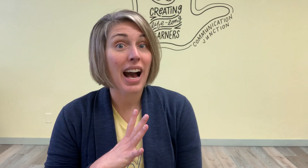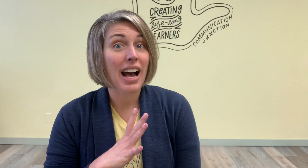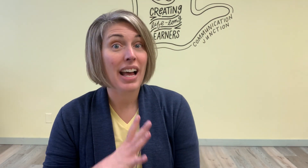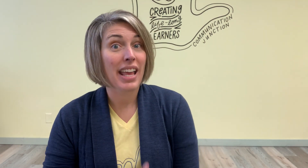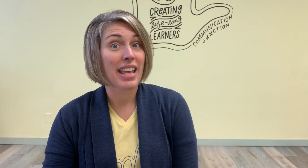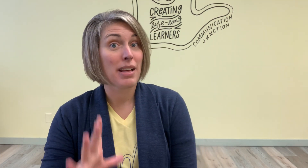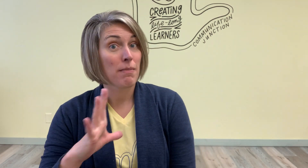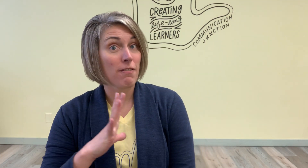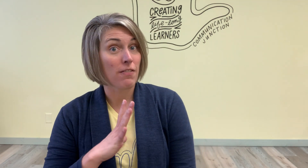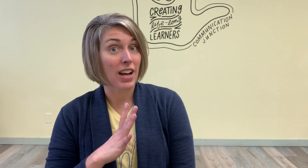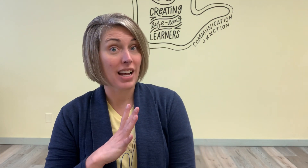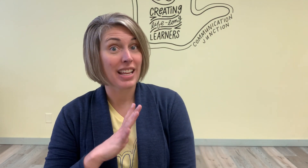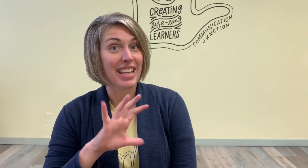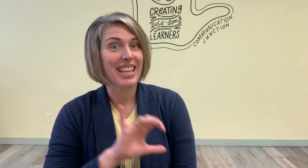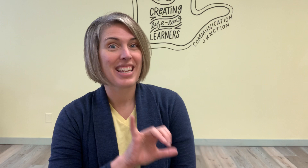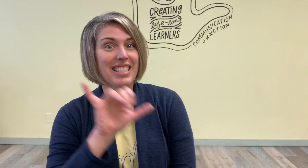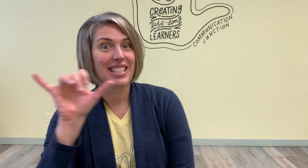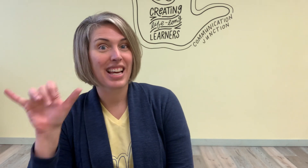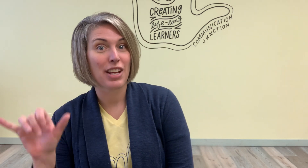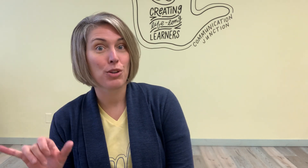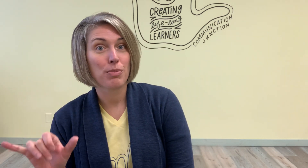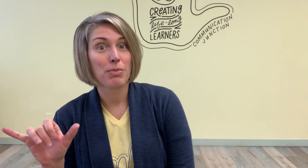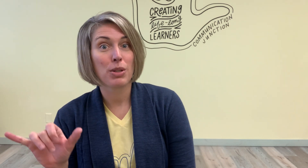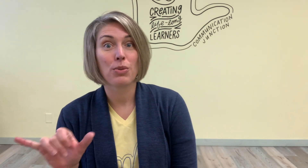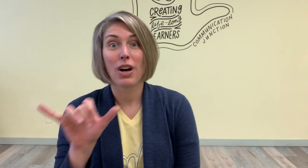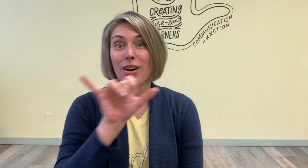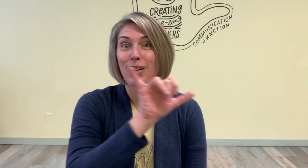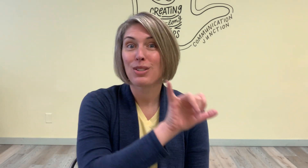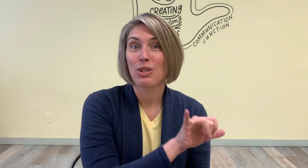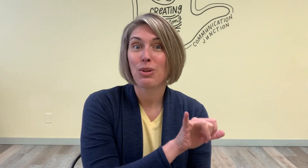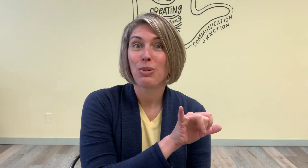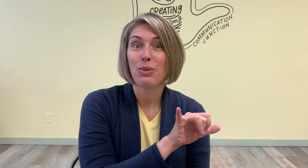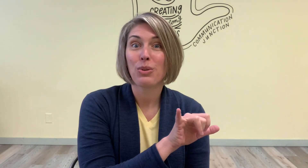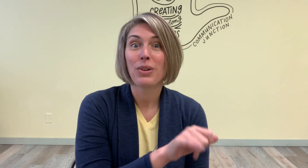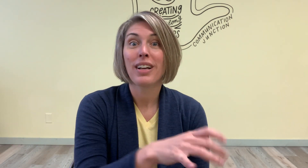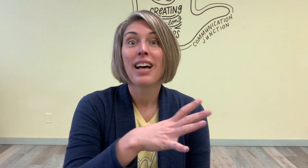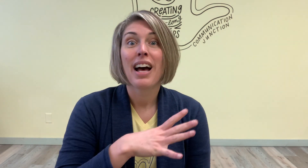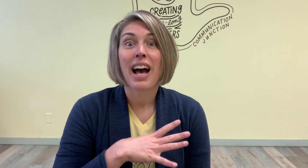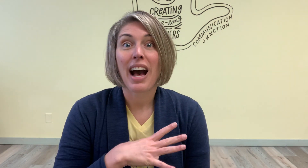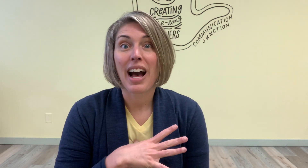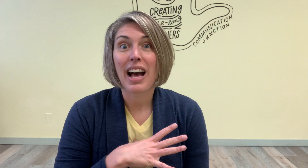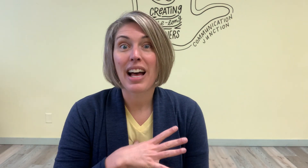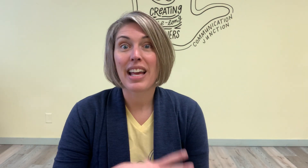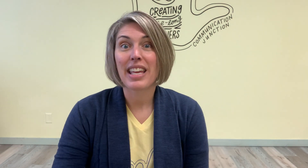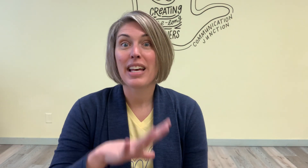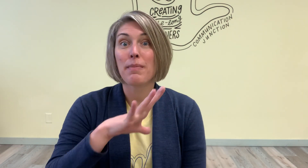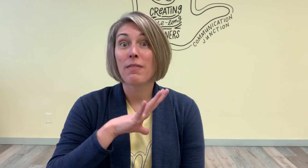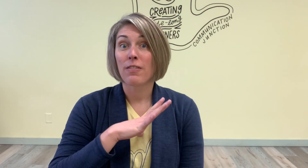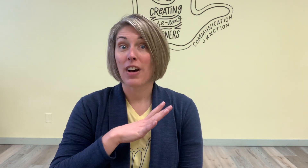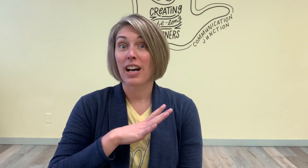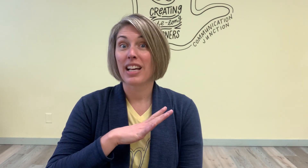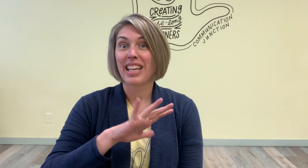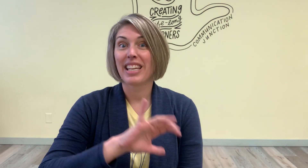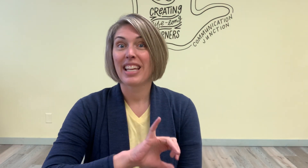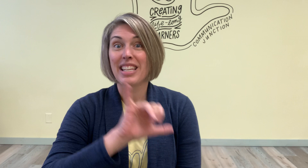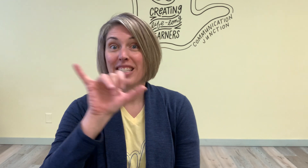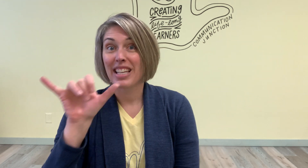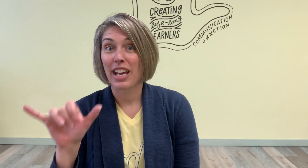I am fine and I hope you are too. I am fine and I